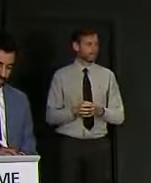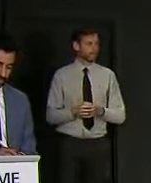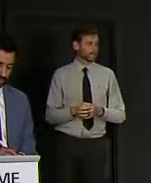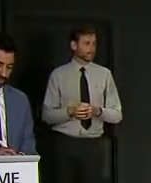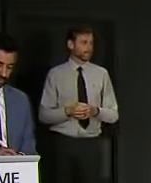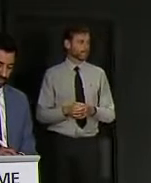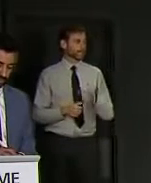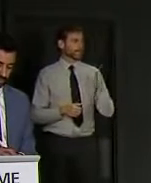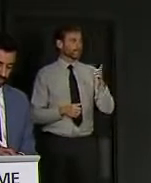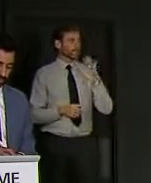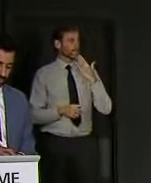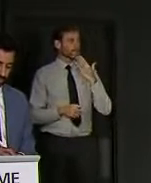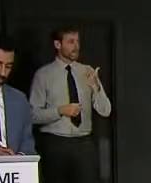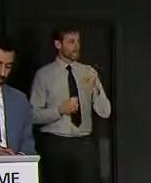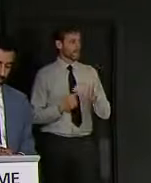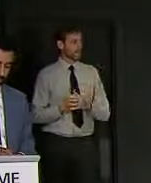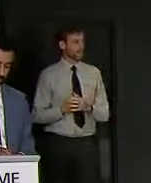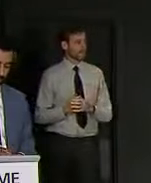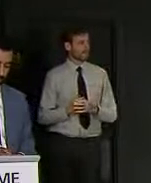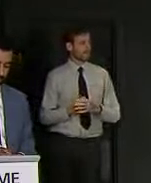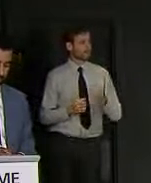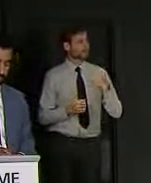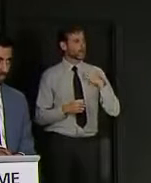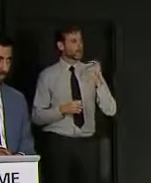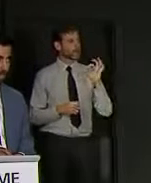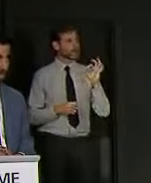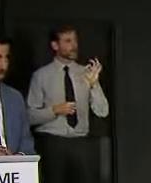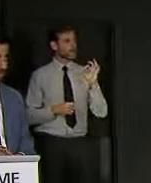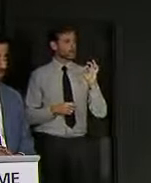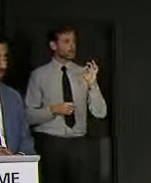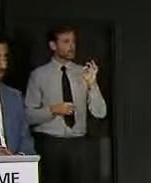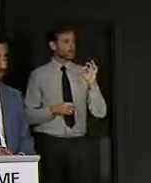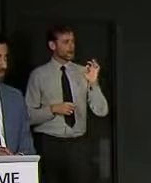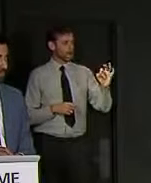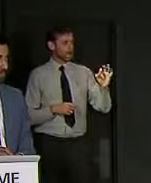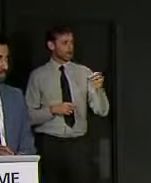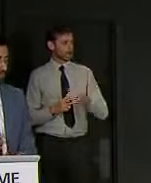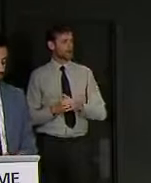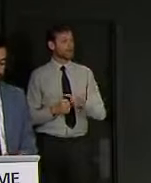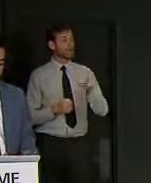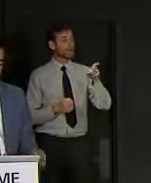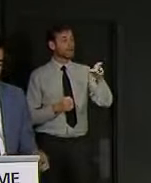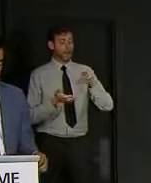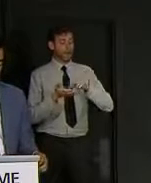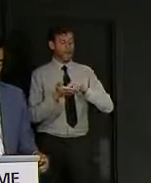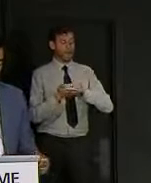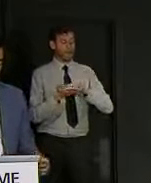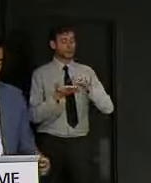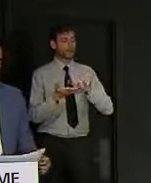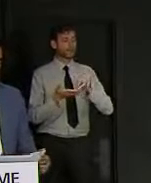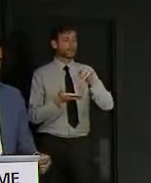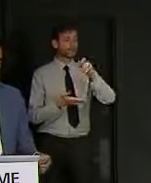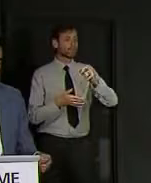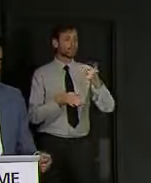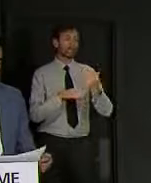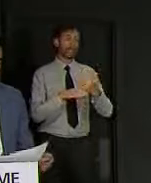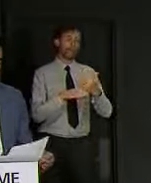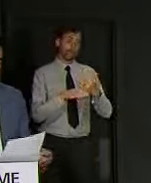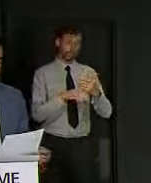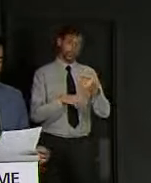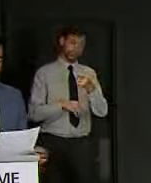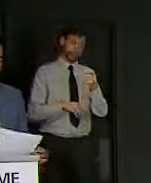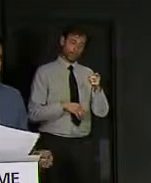Thank you, Cabinet Secretary. Can I ask that on reflection, do you wish the routine testing of NHS staff had taken place from the start of the